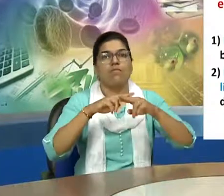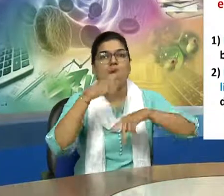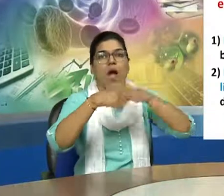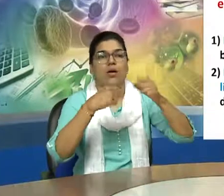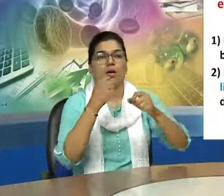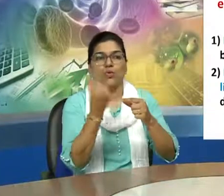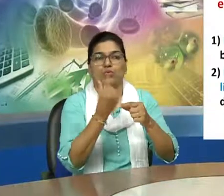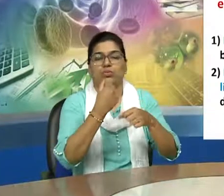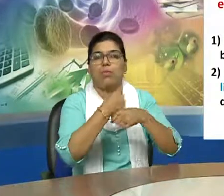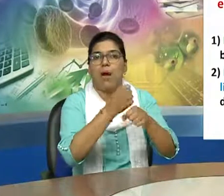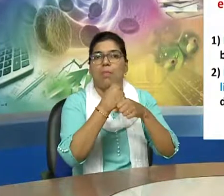toxic gases